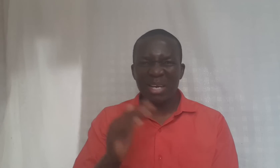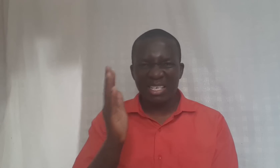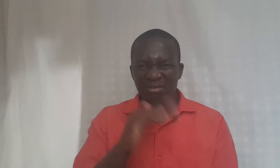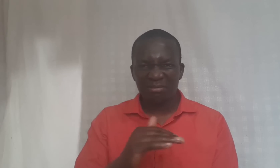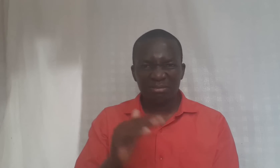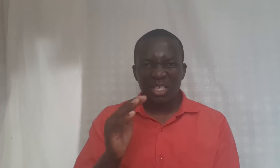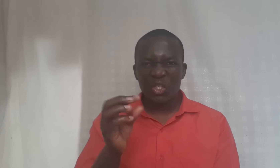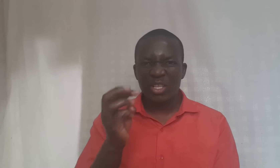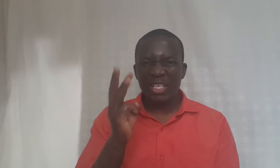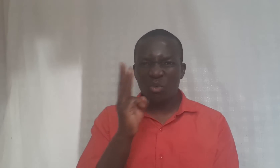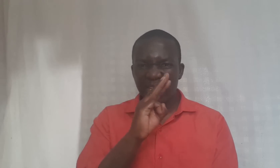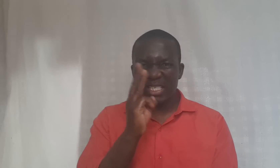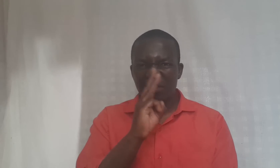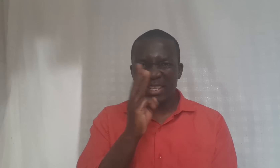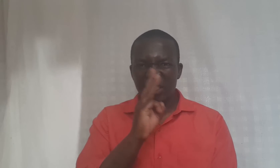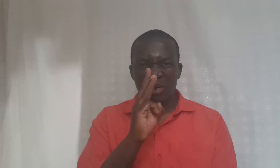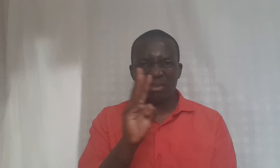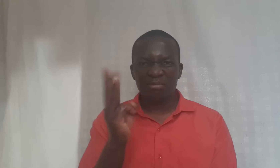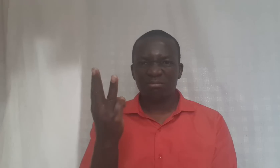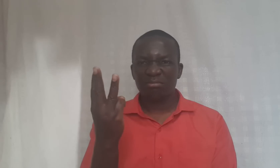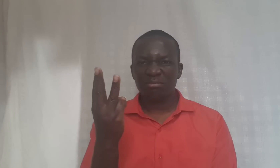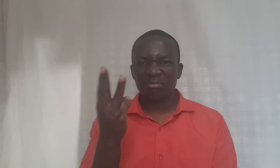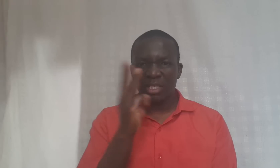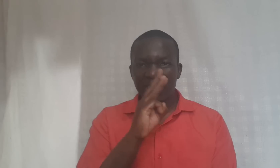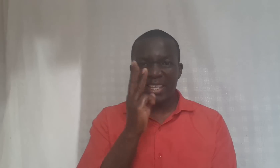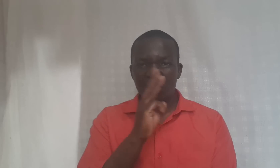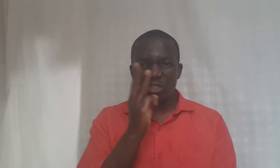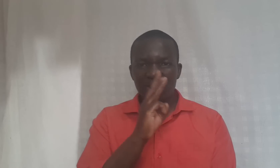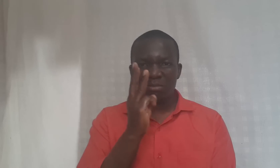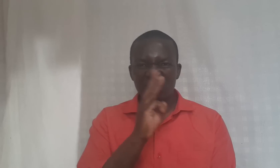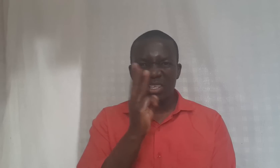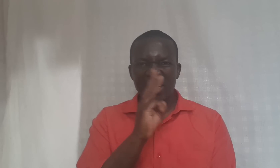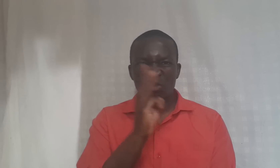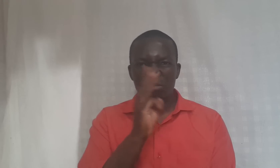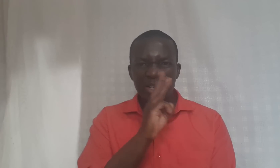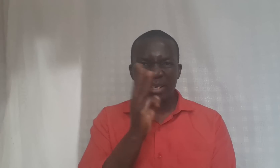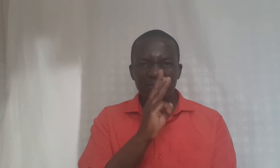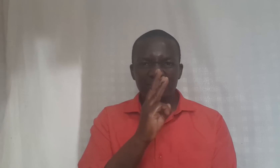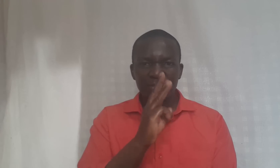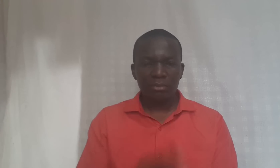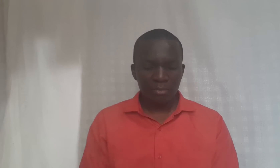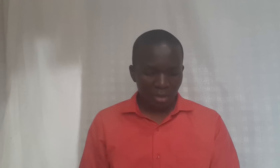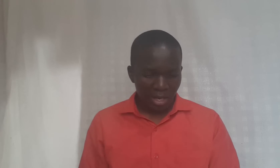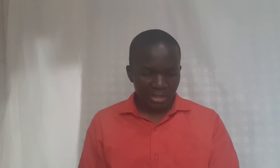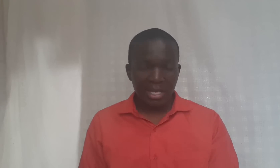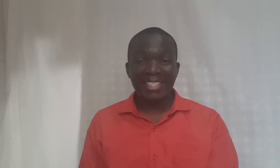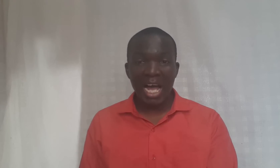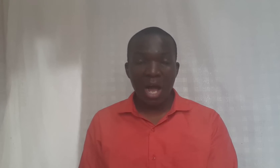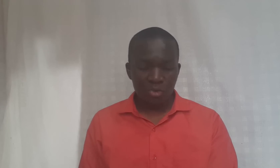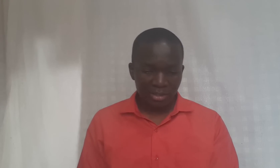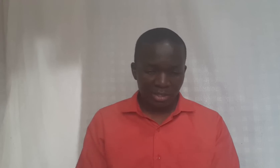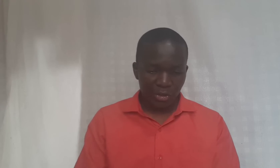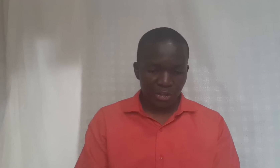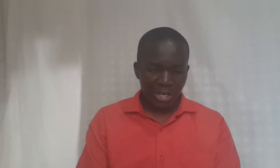smelly. So that's why it's given this one. Near the nose, that's Webuye as a town in